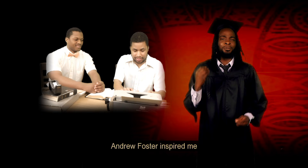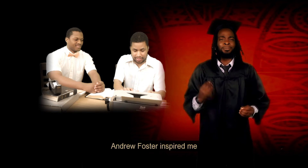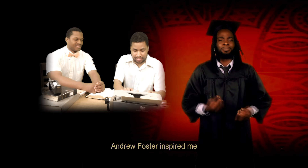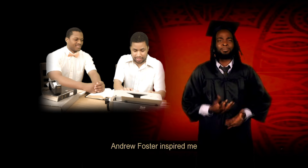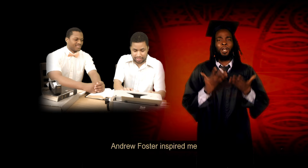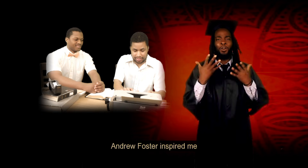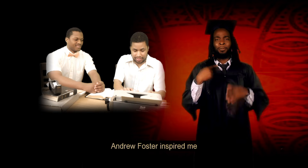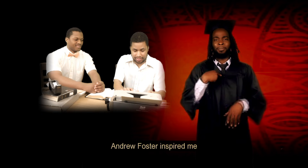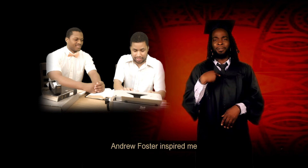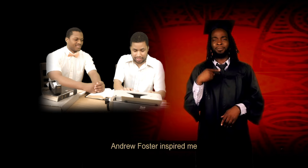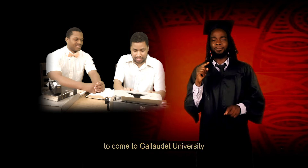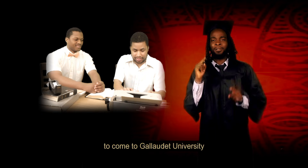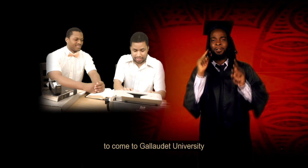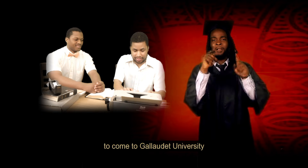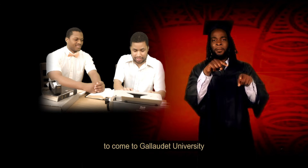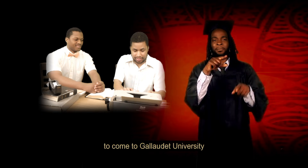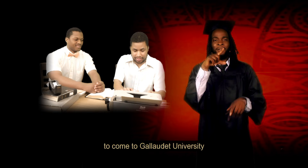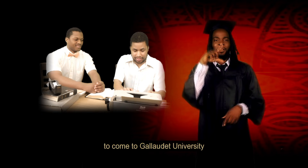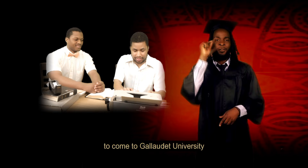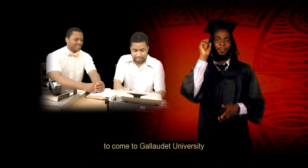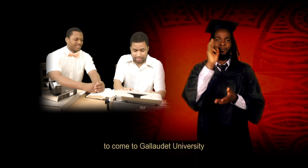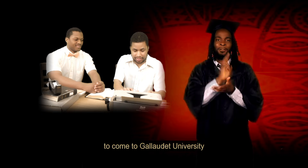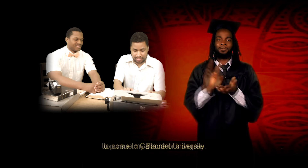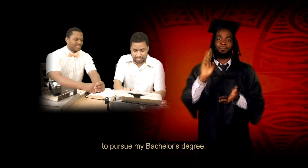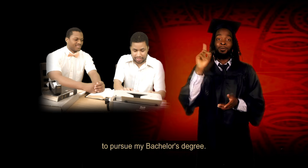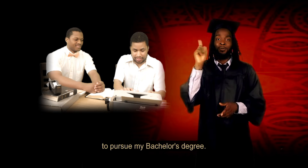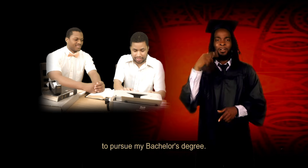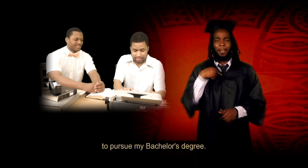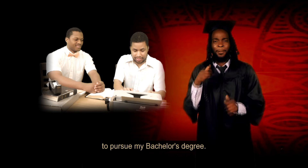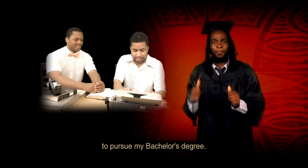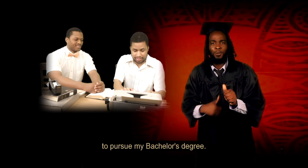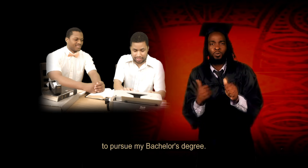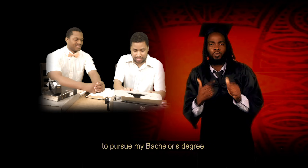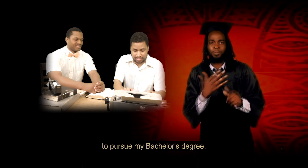Andrew Foster inspired me to come to Gallaudet University to pursue my bachelor's degree.